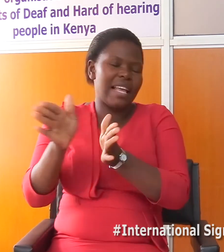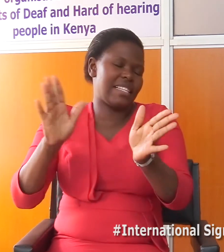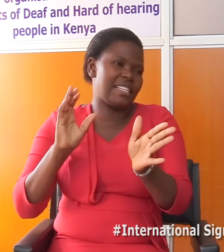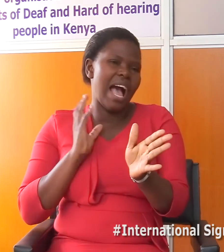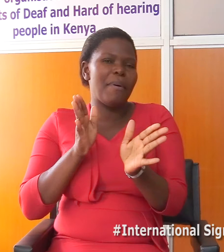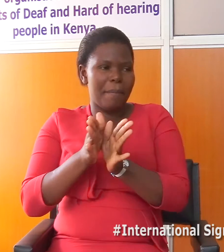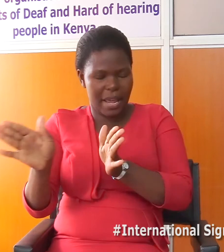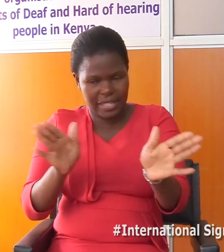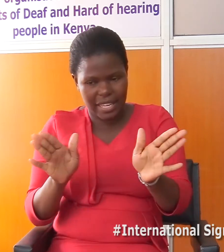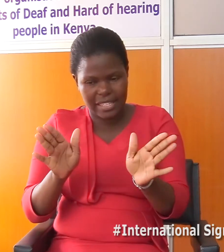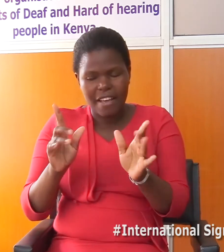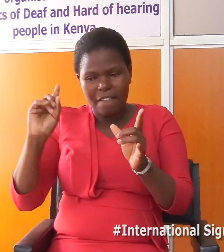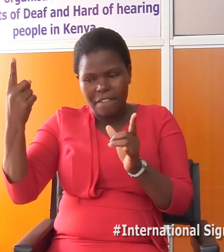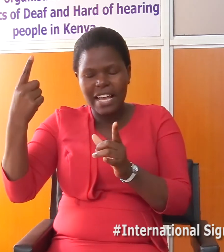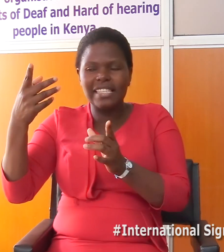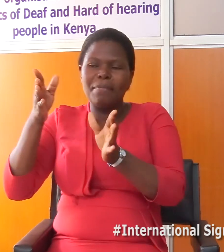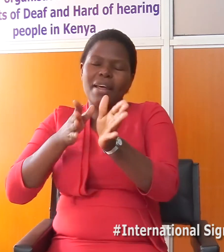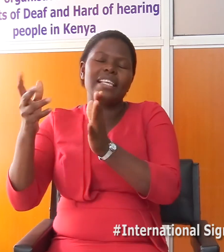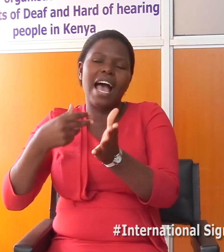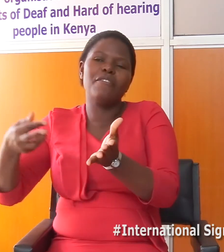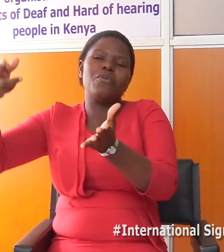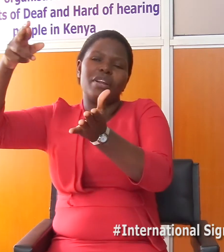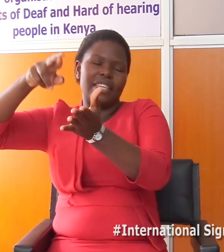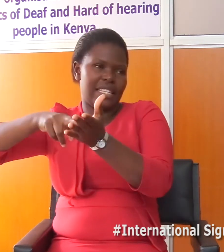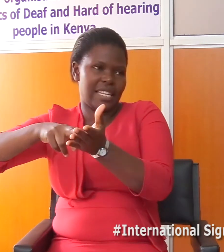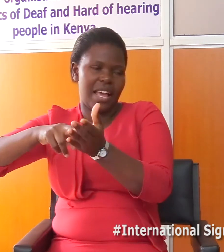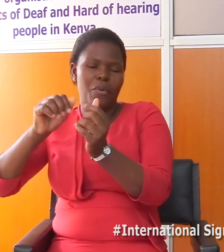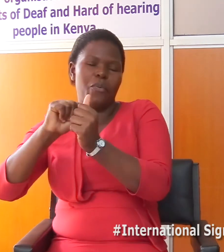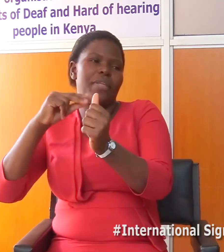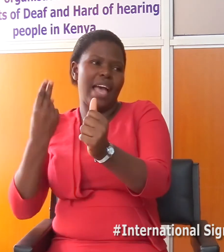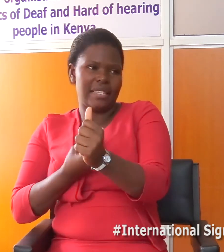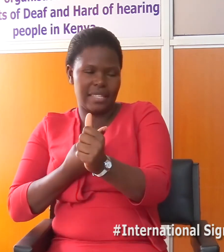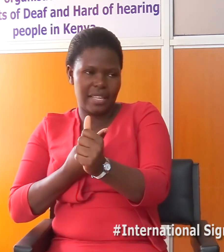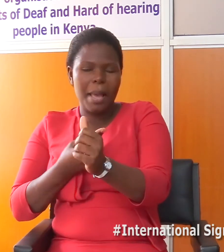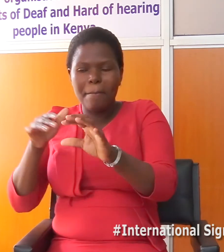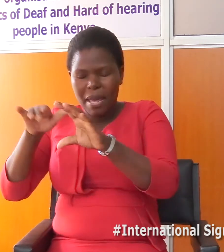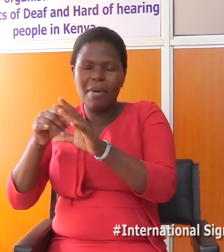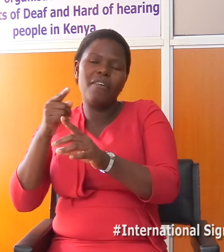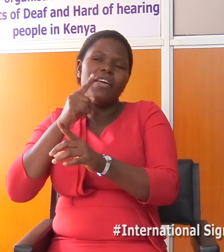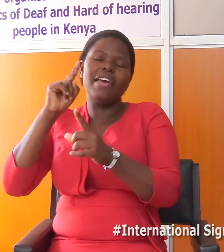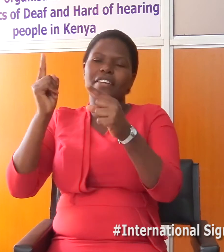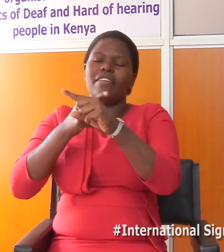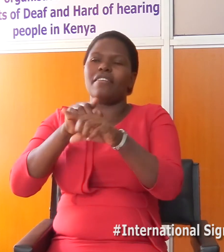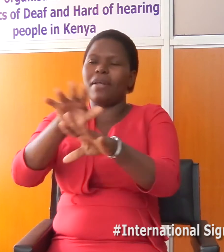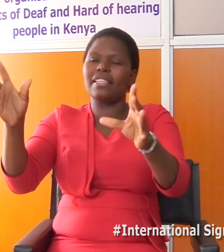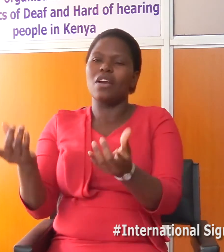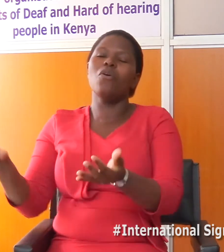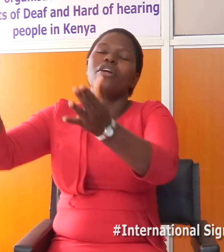whereby our branches worked by registering the type of the people with us. So we find